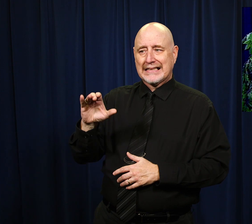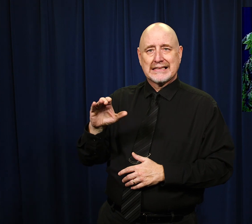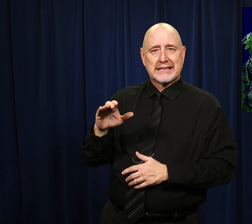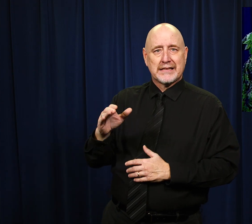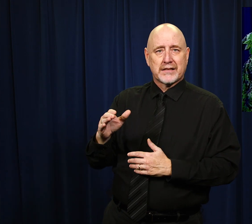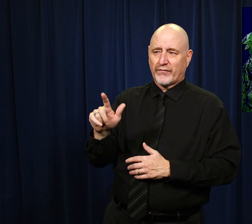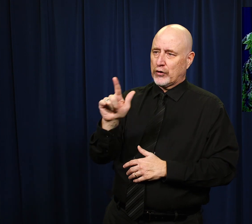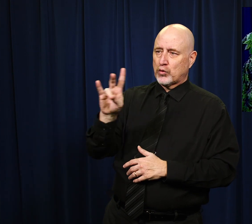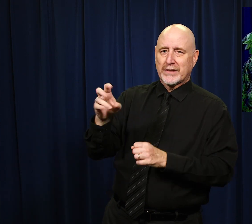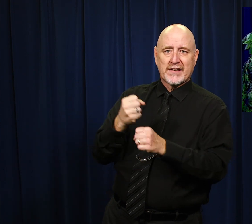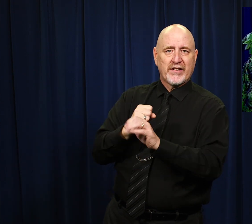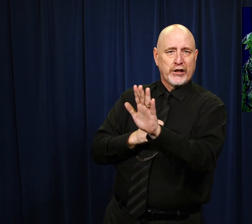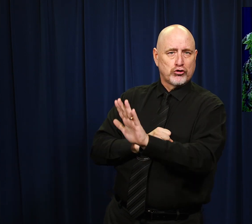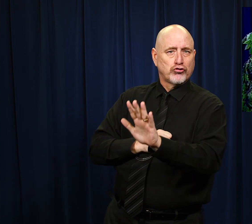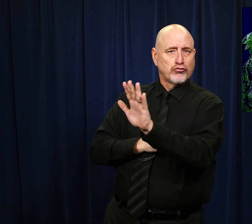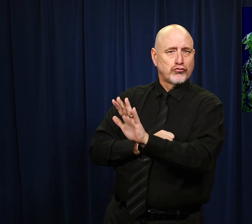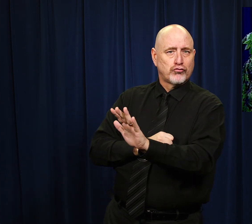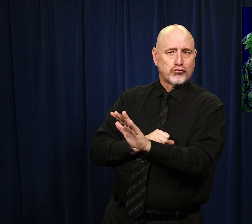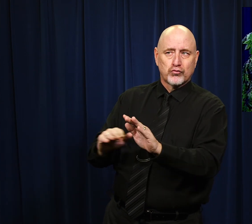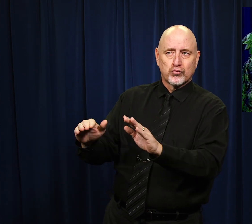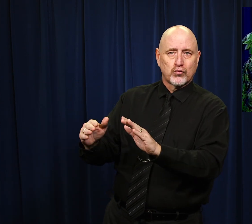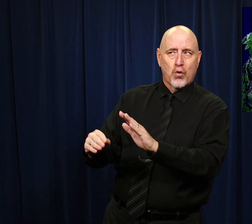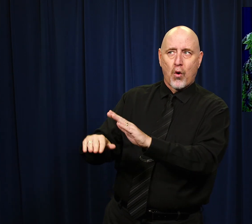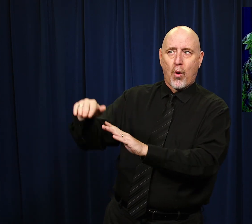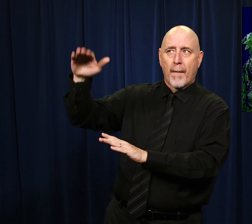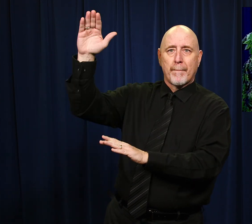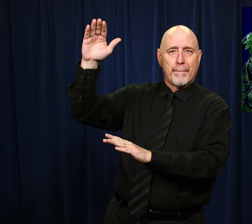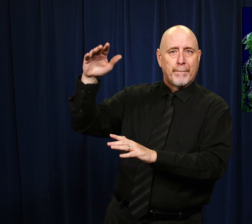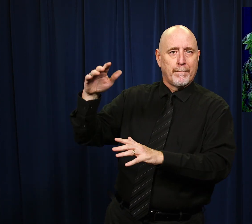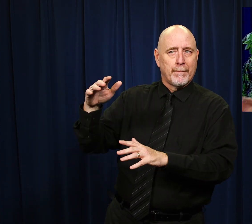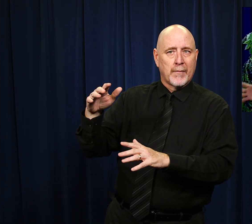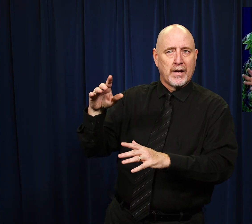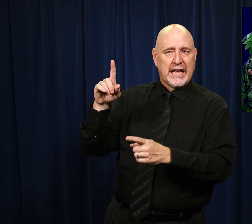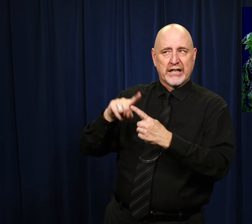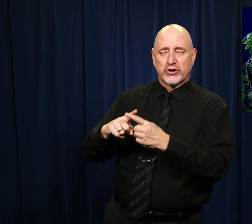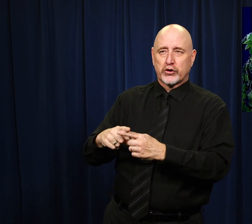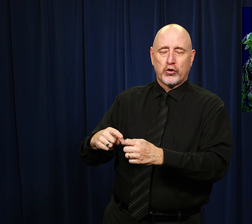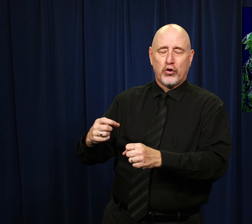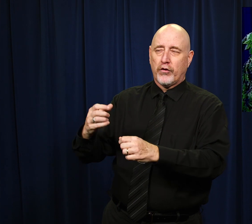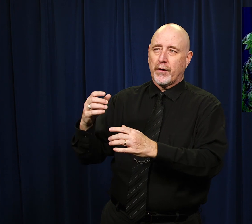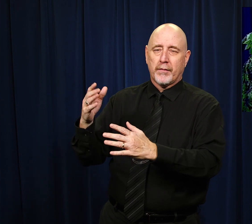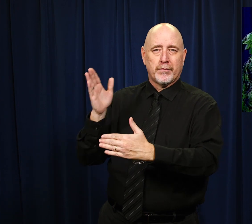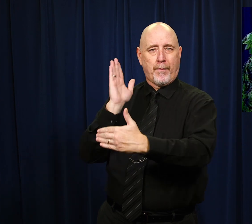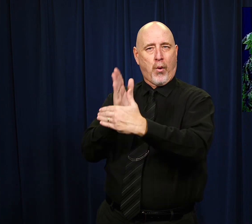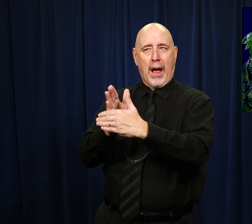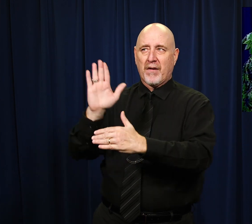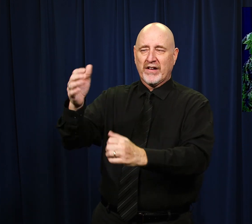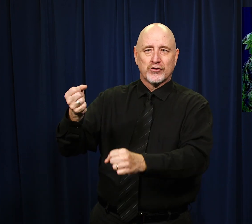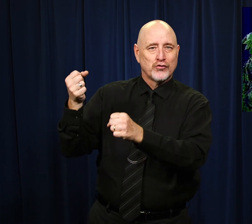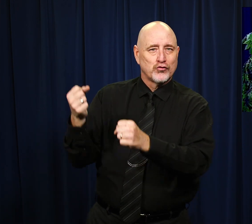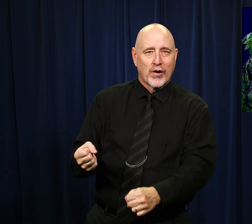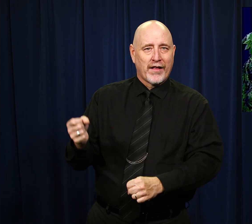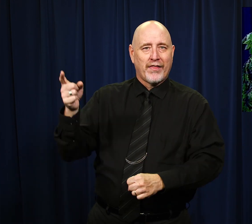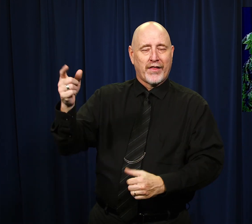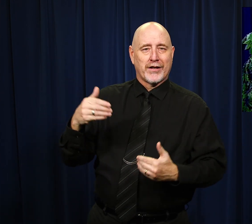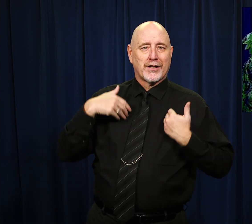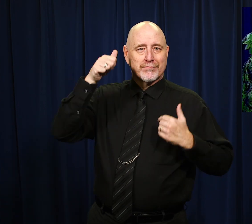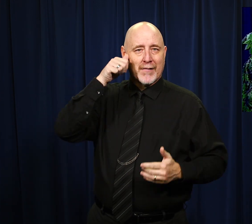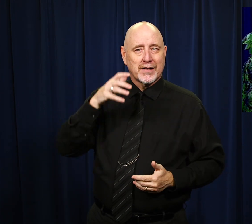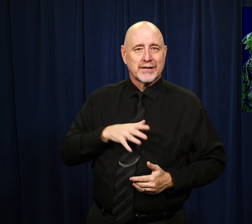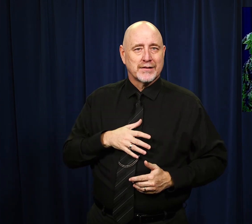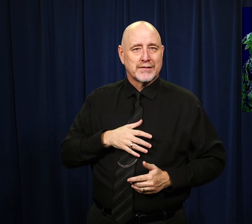for about 27 years. And got to see him really into the prime of strength and of being a young